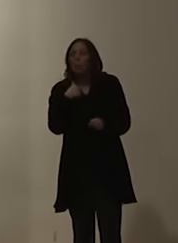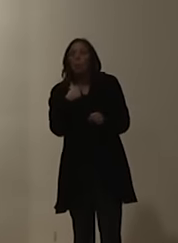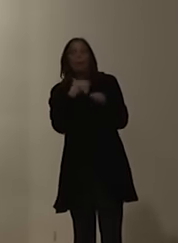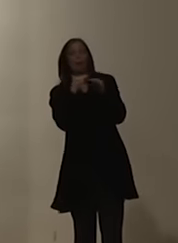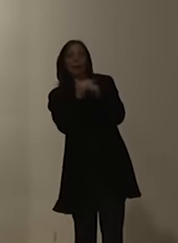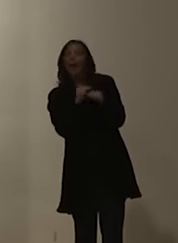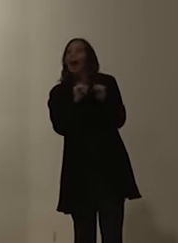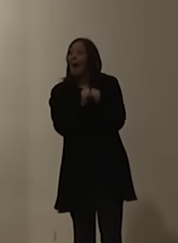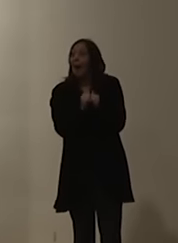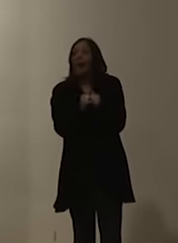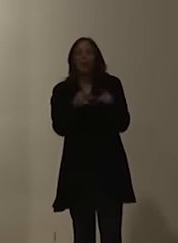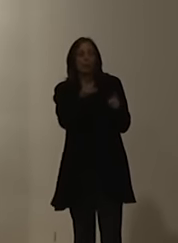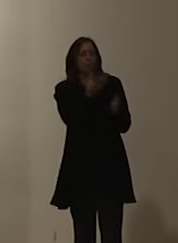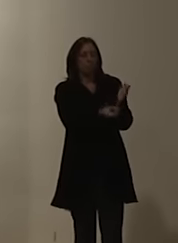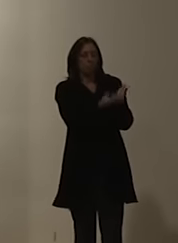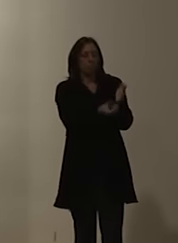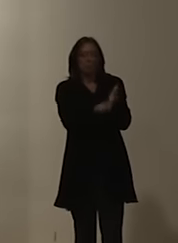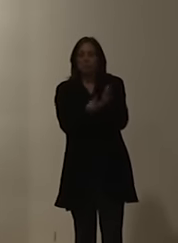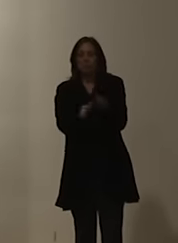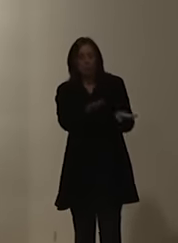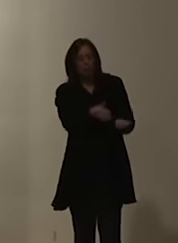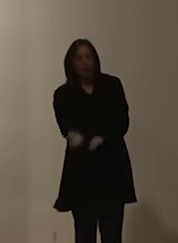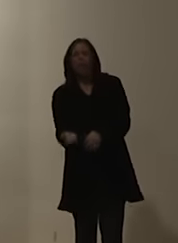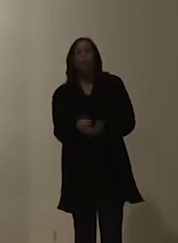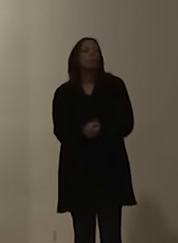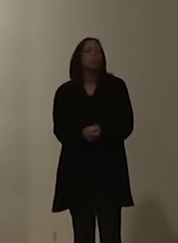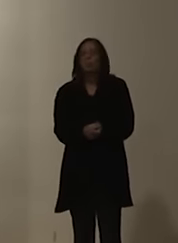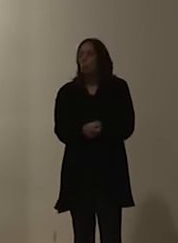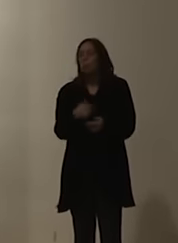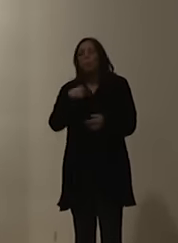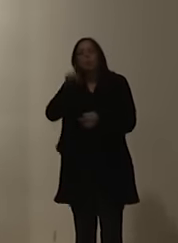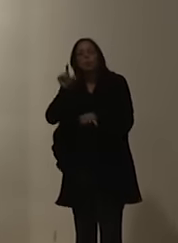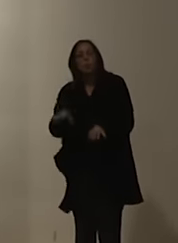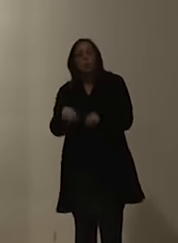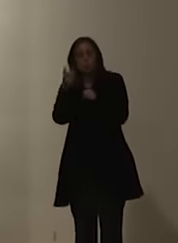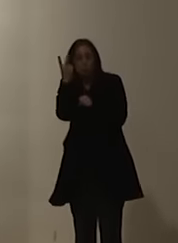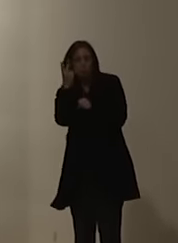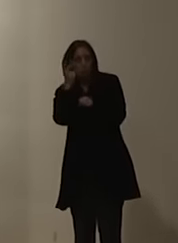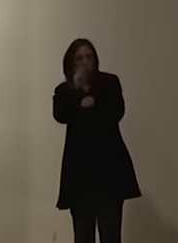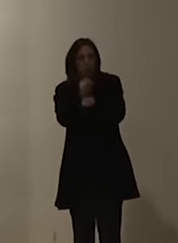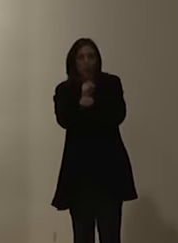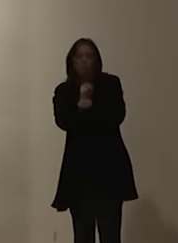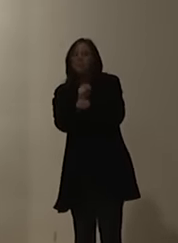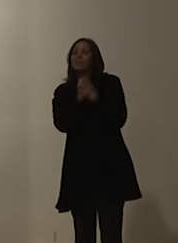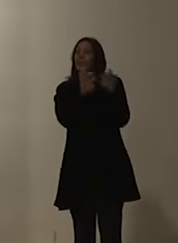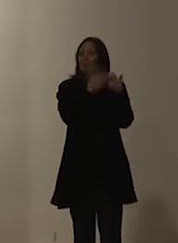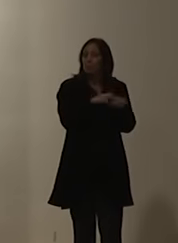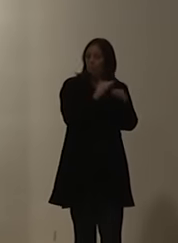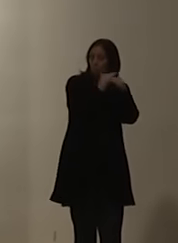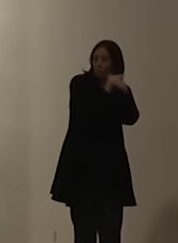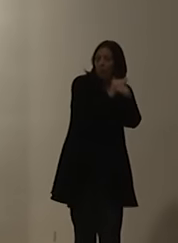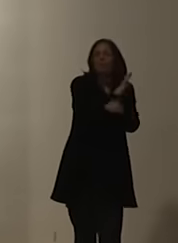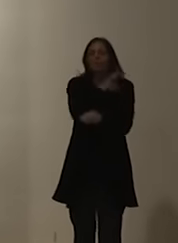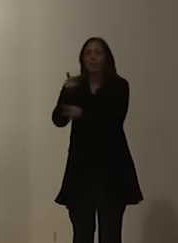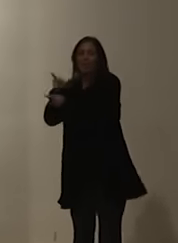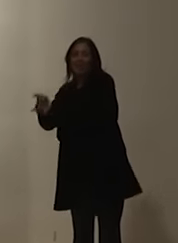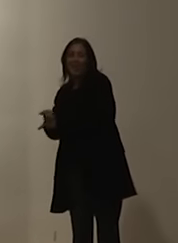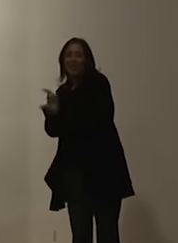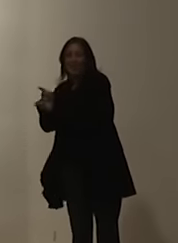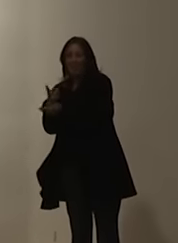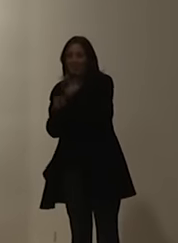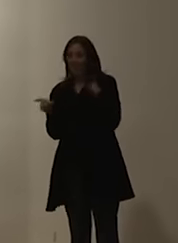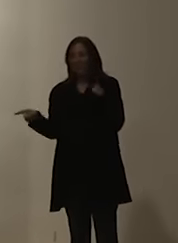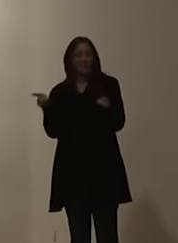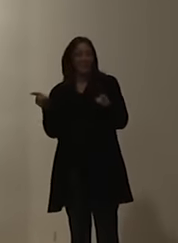we had, integrating prevention and care. But this disease control only paradigm was what dominated during the